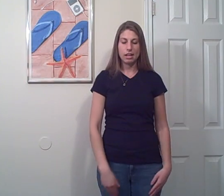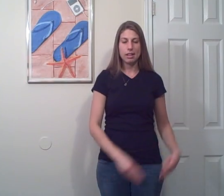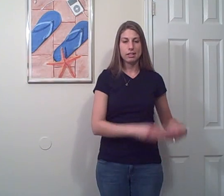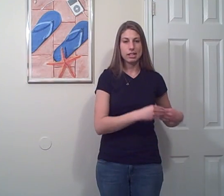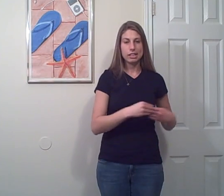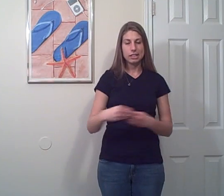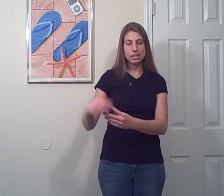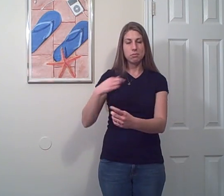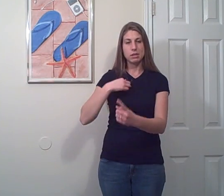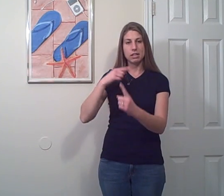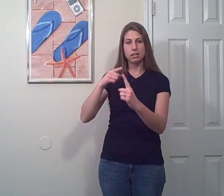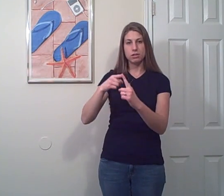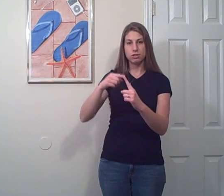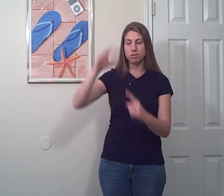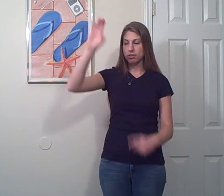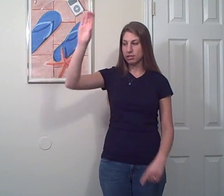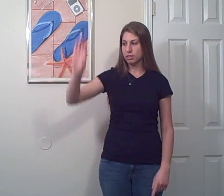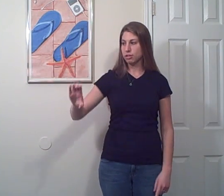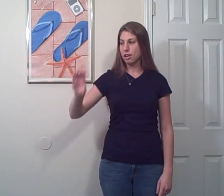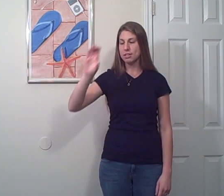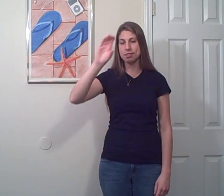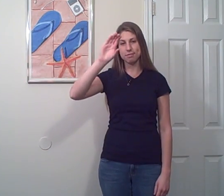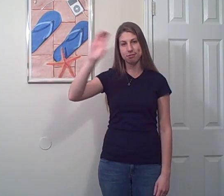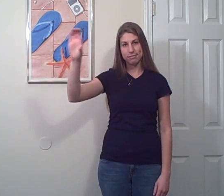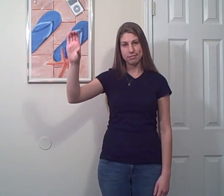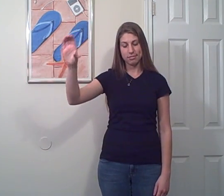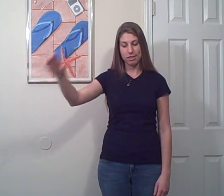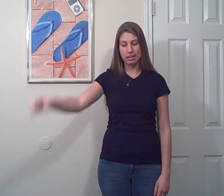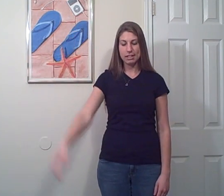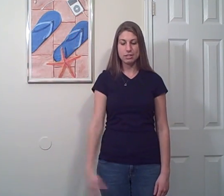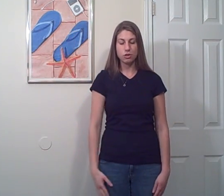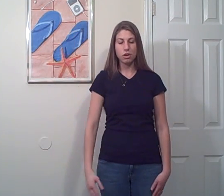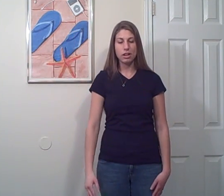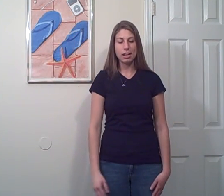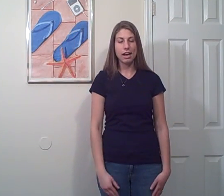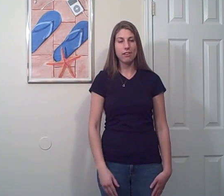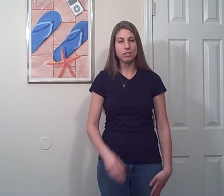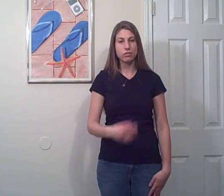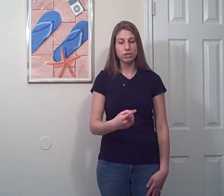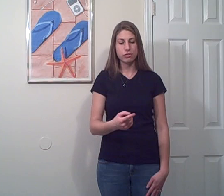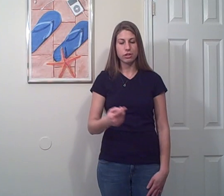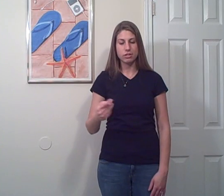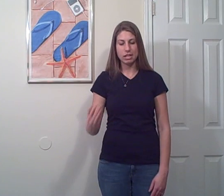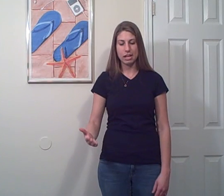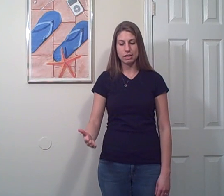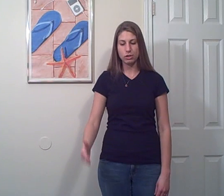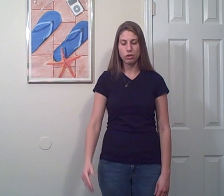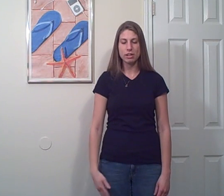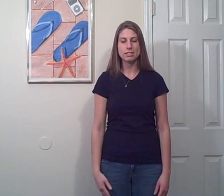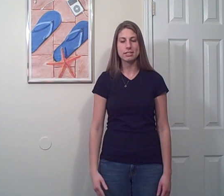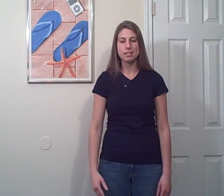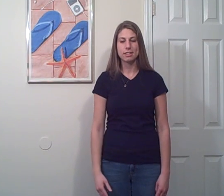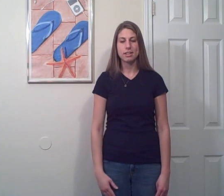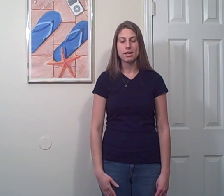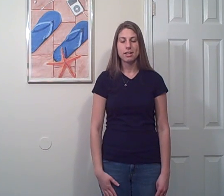and lead me to the cross. Okay, so you already have the first verse and the chorus.